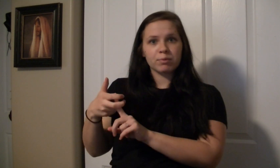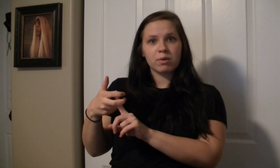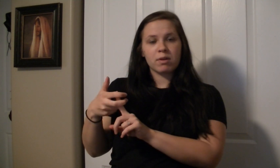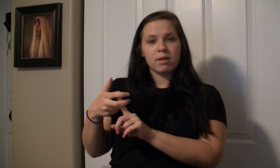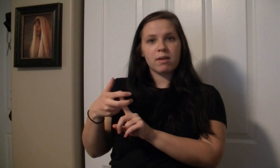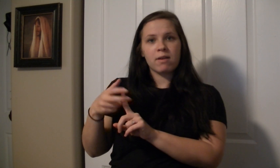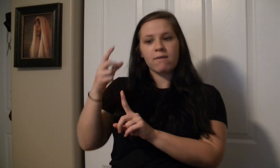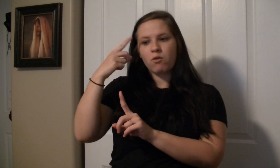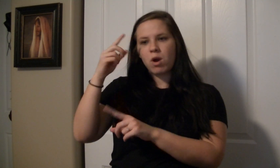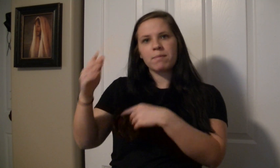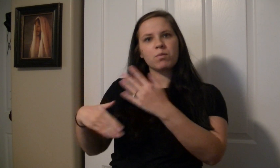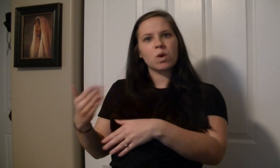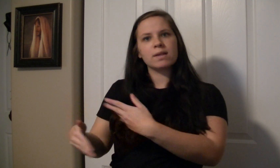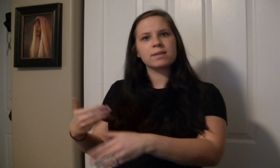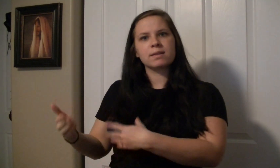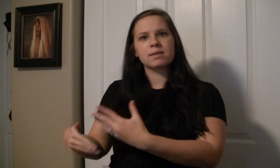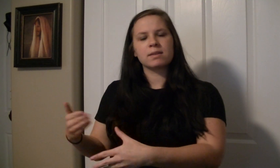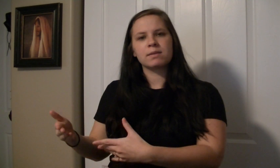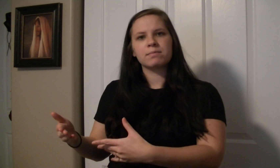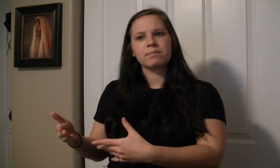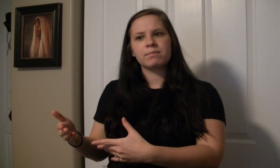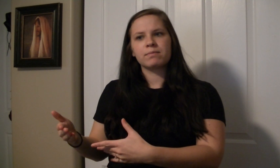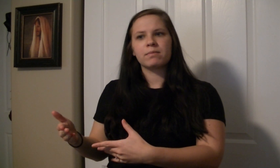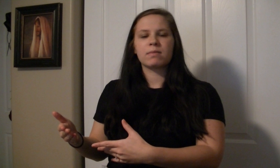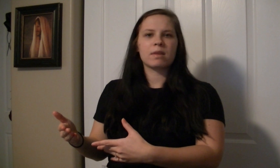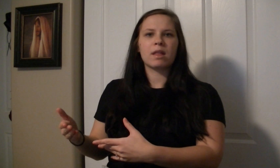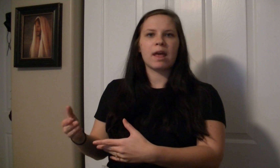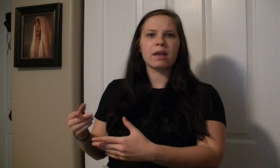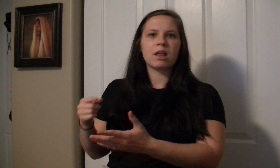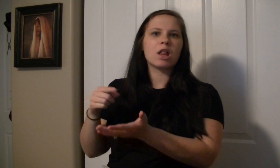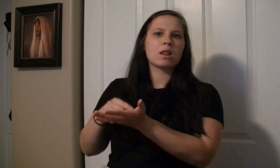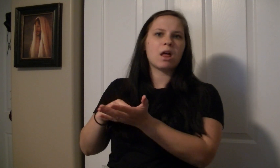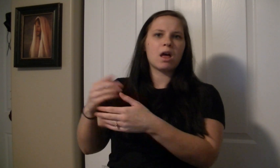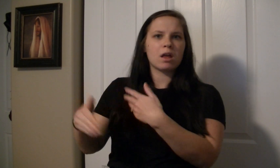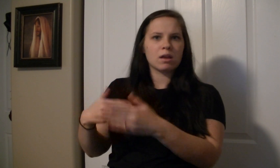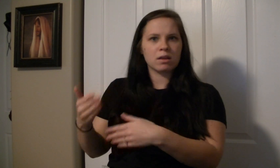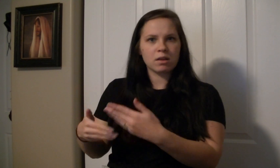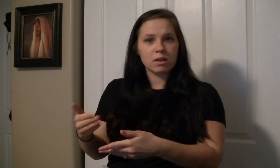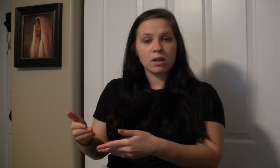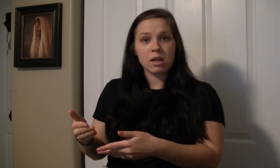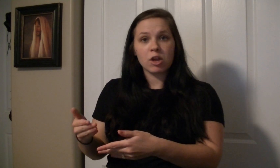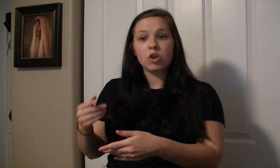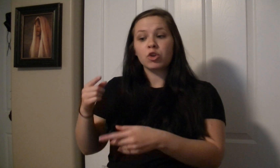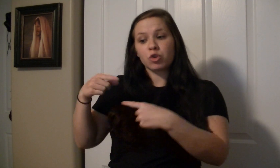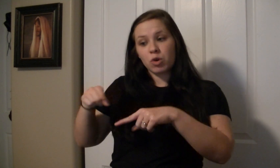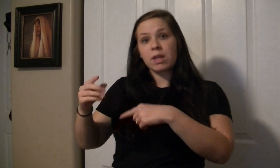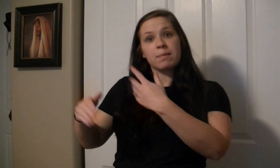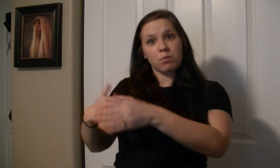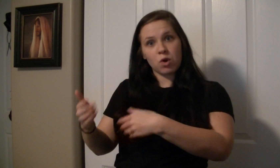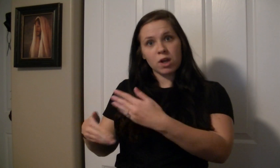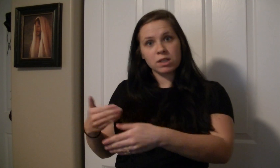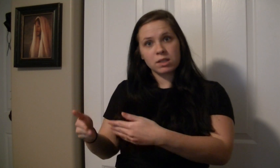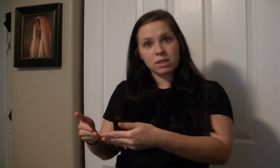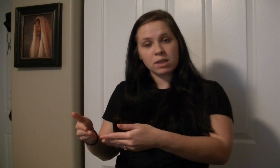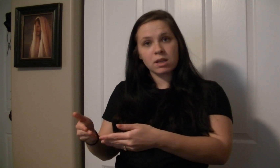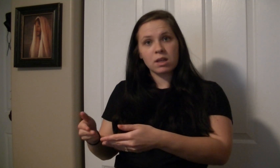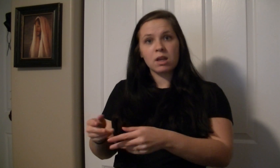processing. There are several things that happen during the processing stage. The person is booked, as they